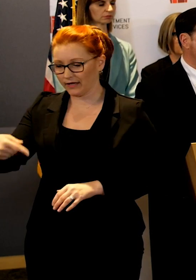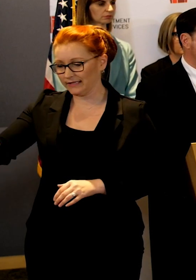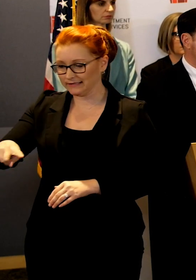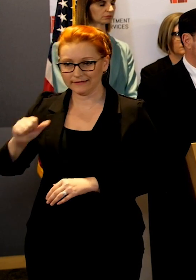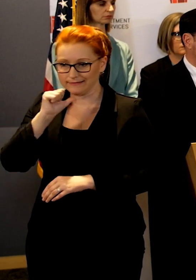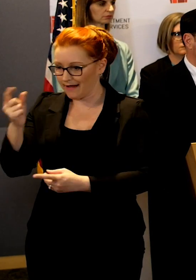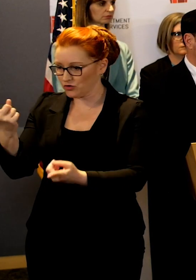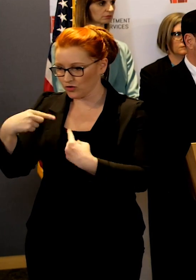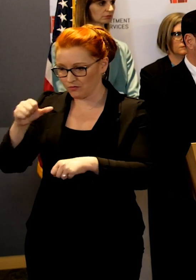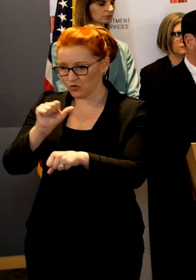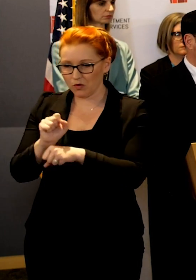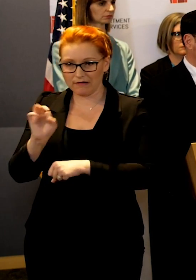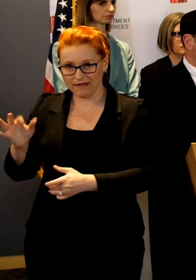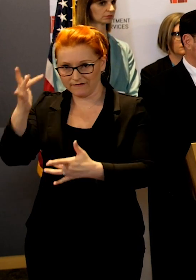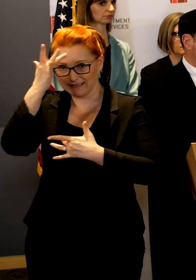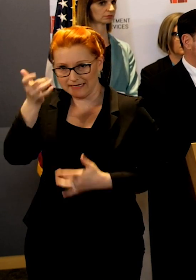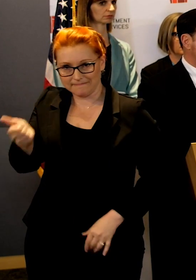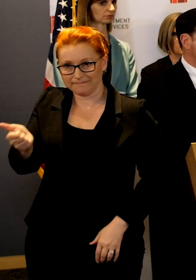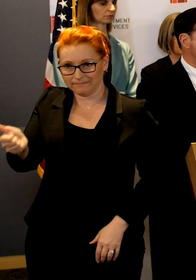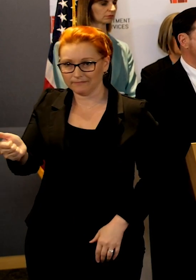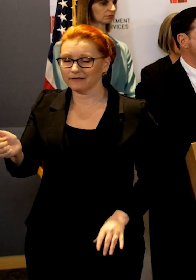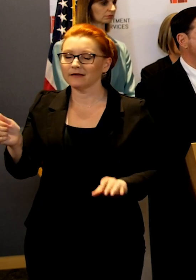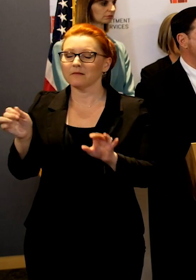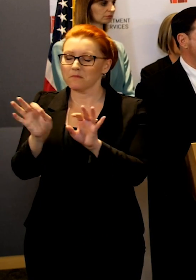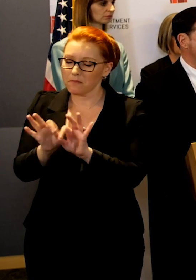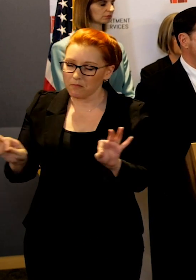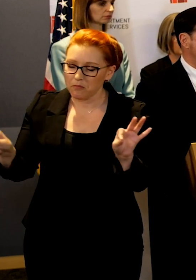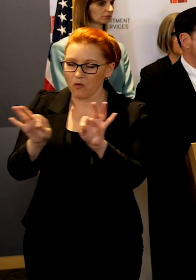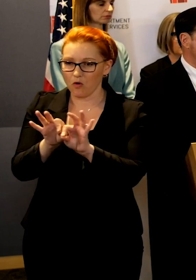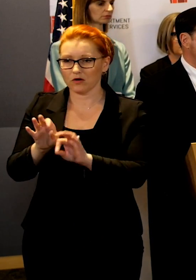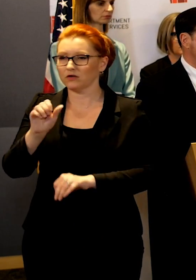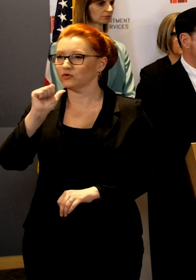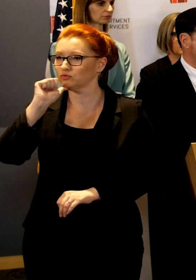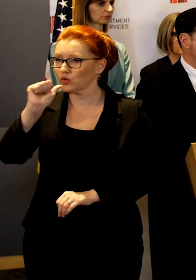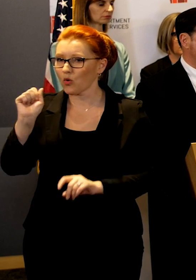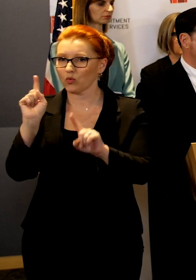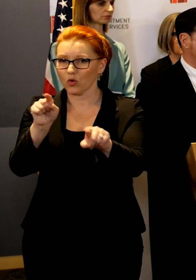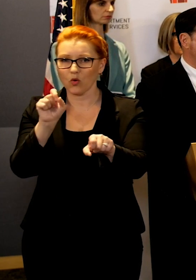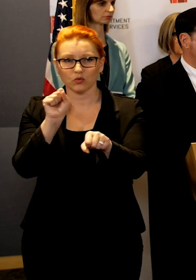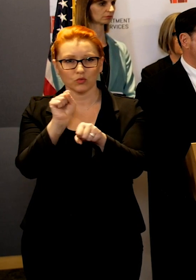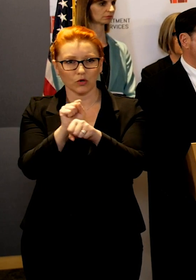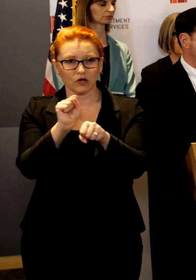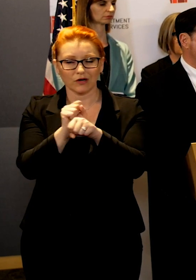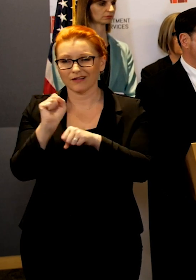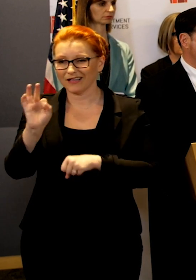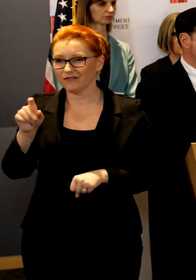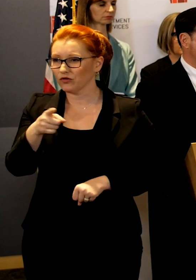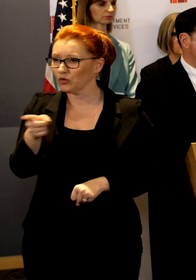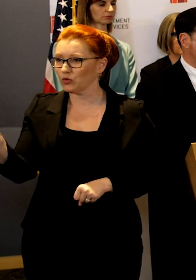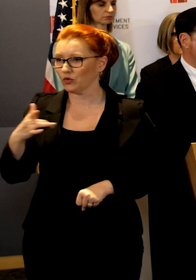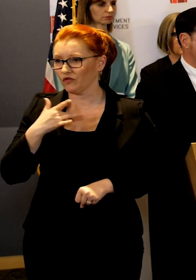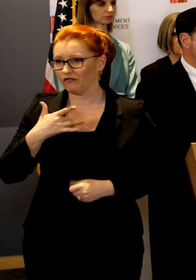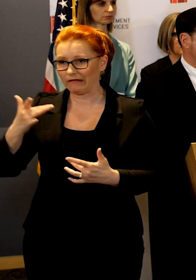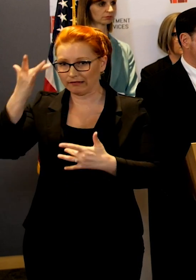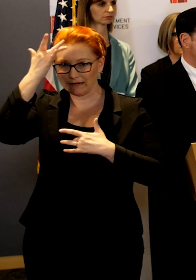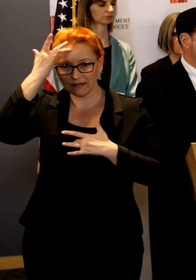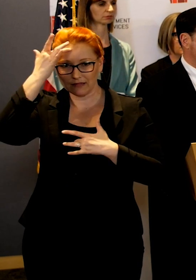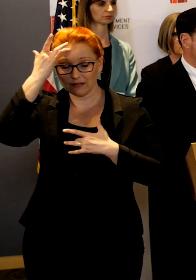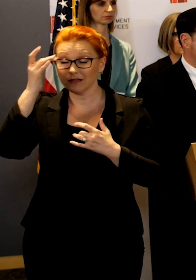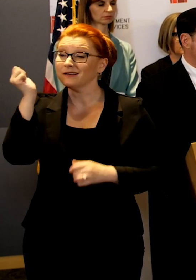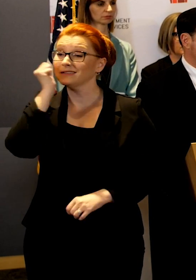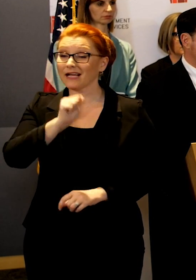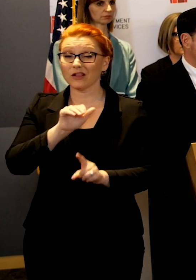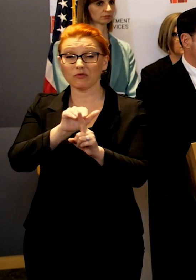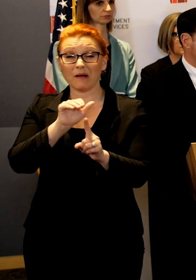It is incredibly important at this time to not go to the workplace if you are feeling ill. We have daily reminders and